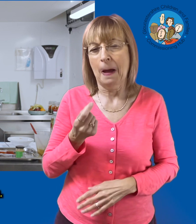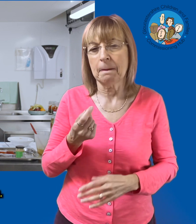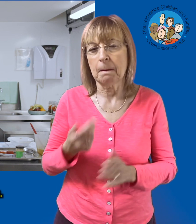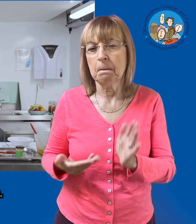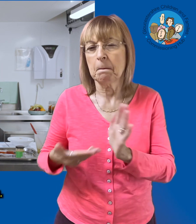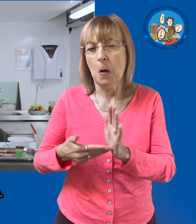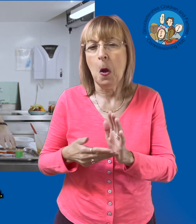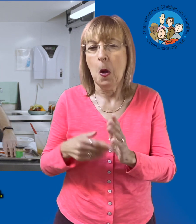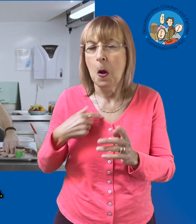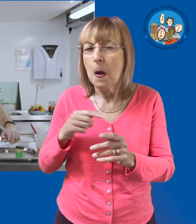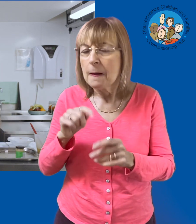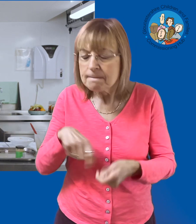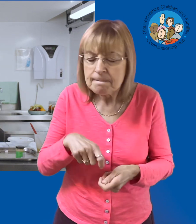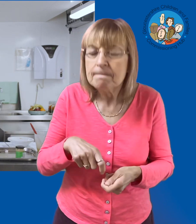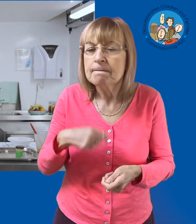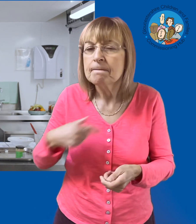I'm going to add a little bit more